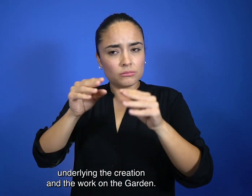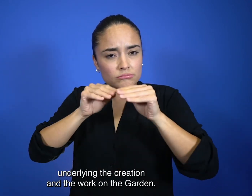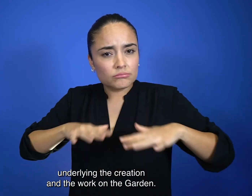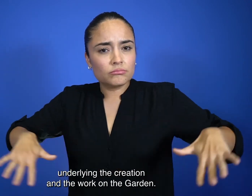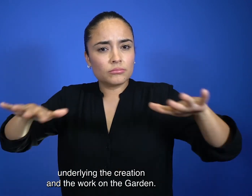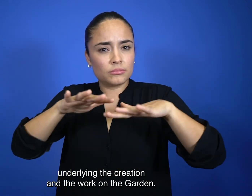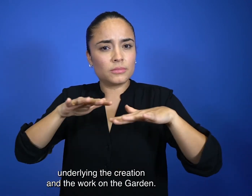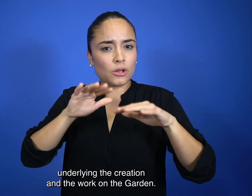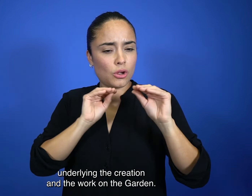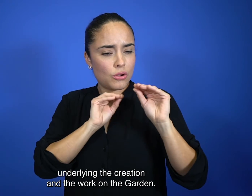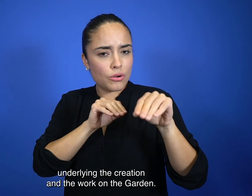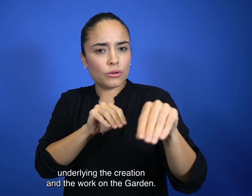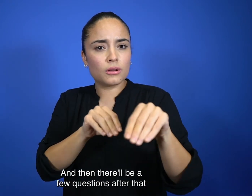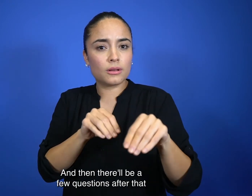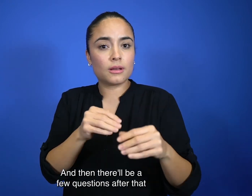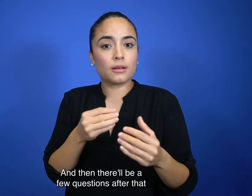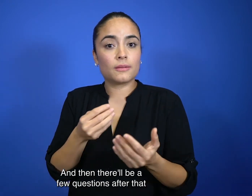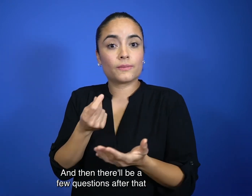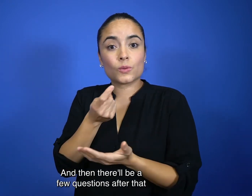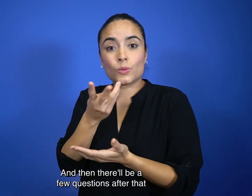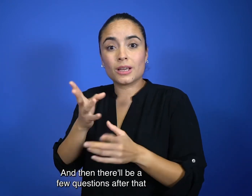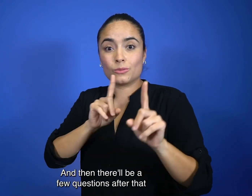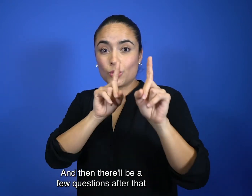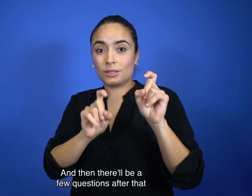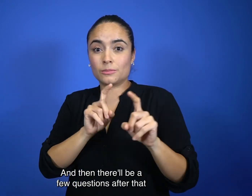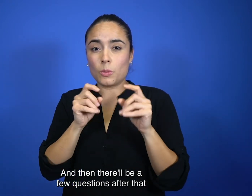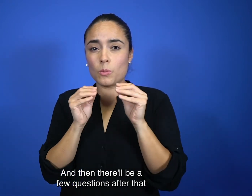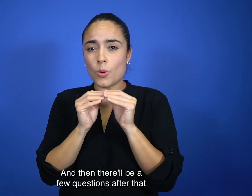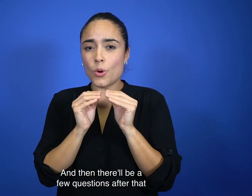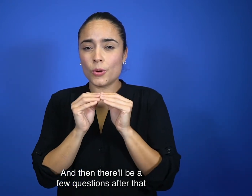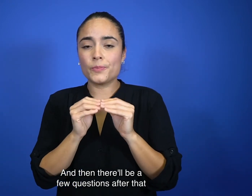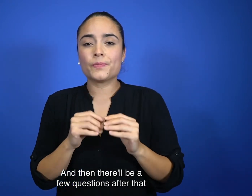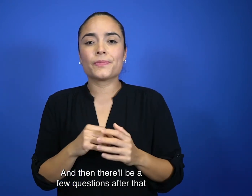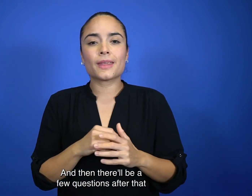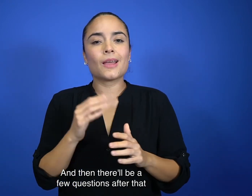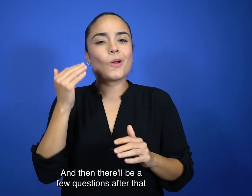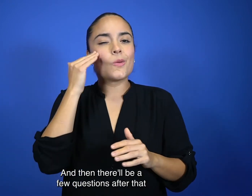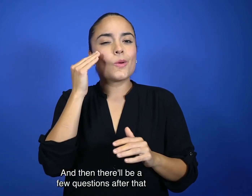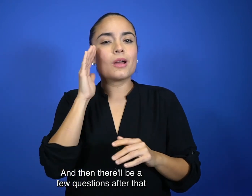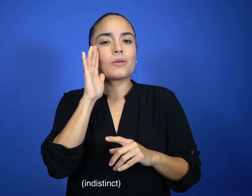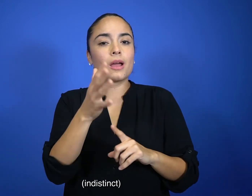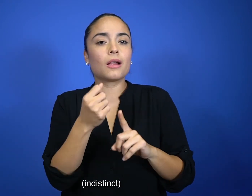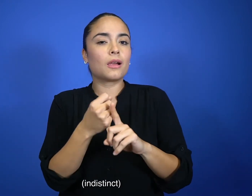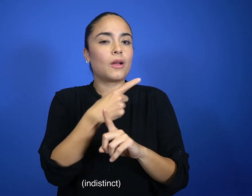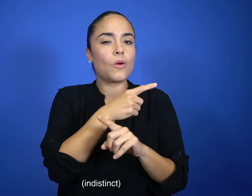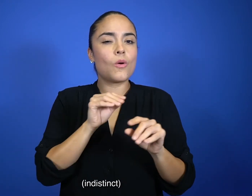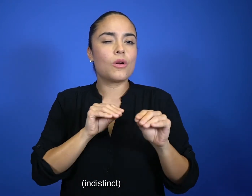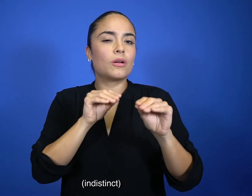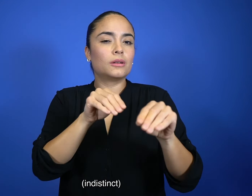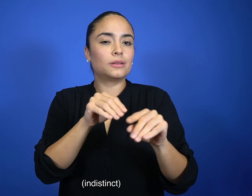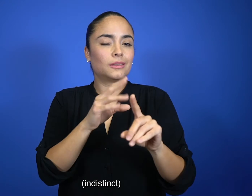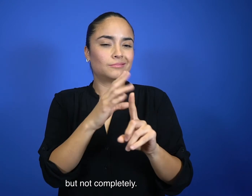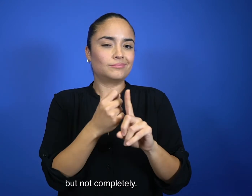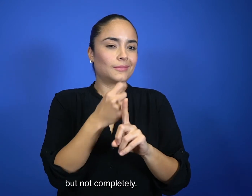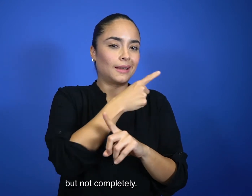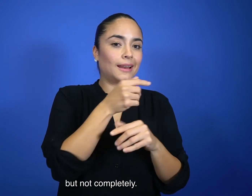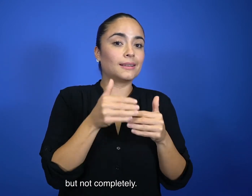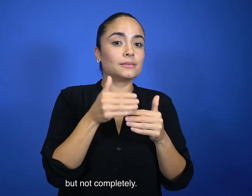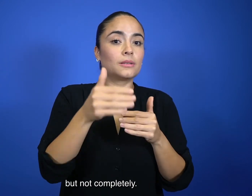on the garden. And then there'll be a few questions after that move us a little bit away from the garden, but not